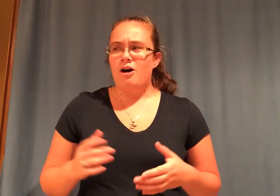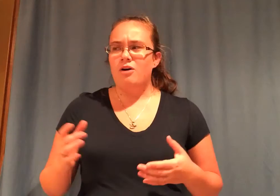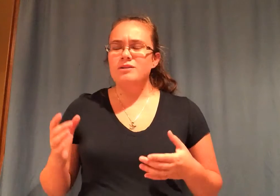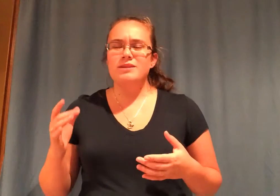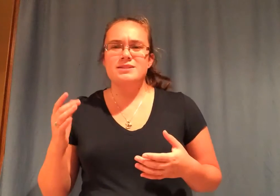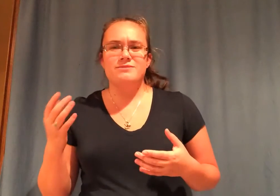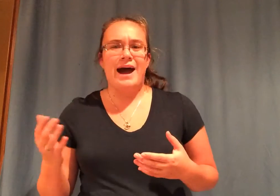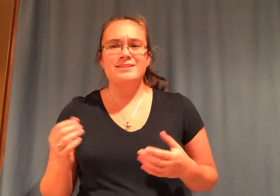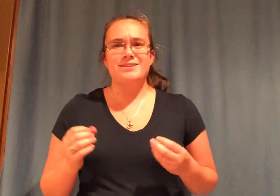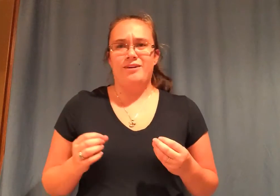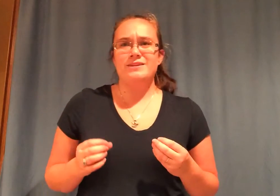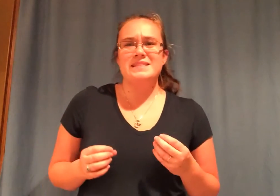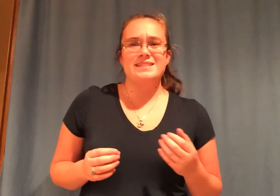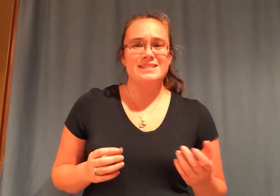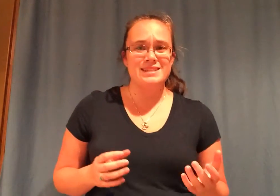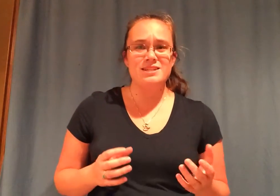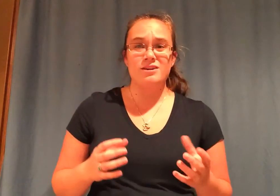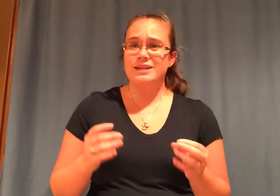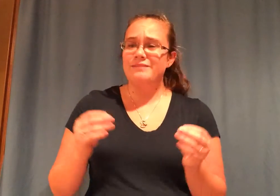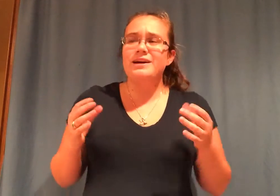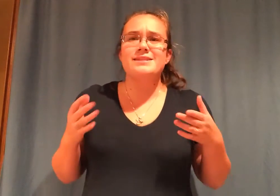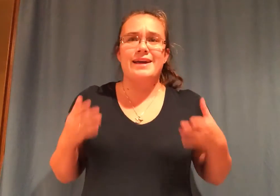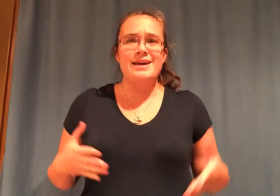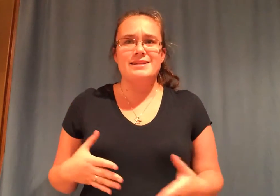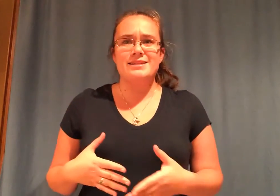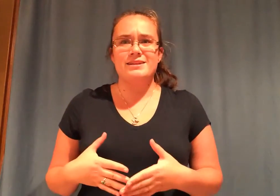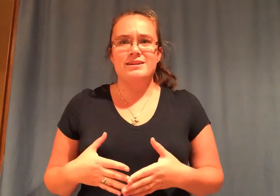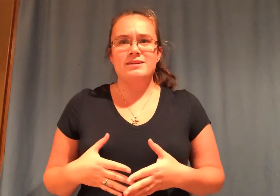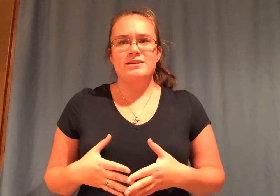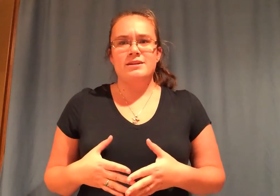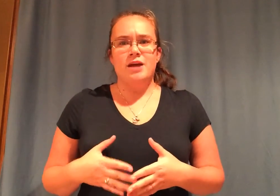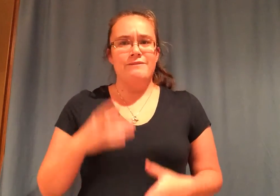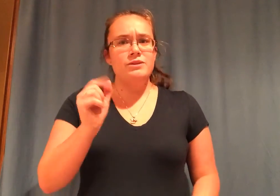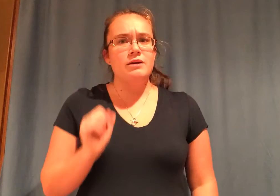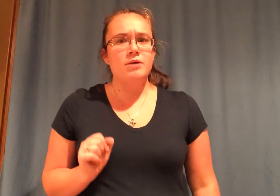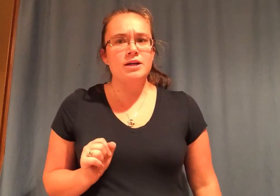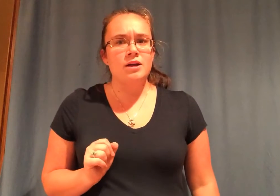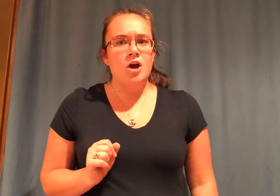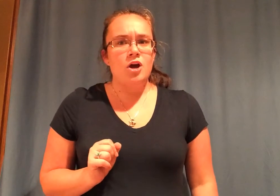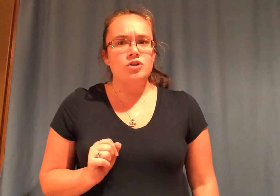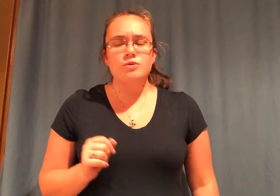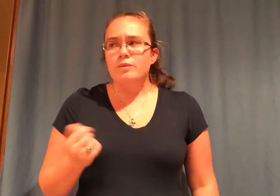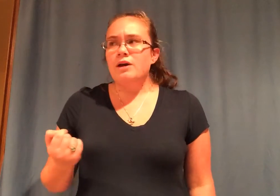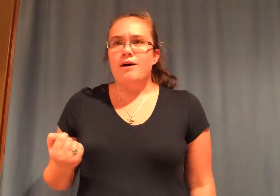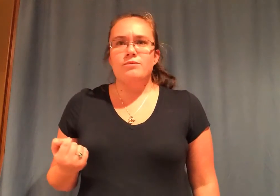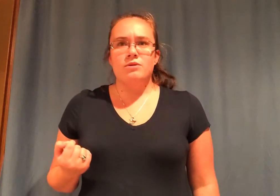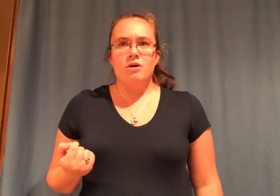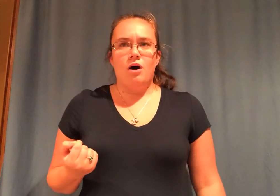All of these facts and all these statistics are giving us a hint. If you think about it, do we own